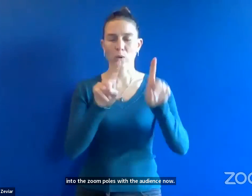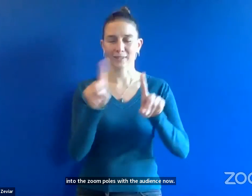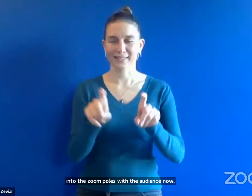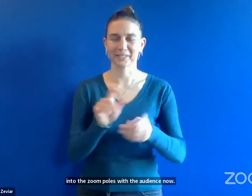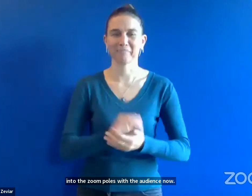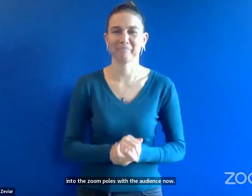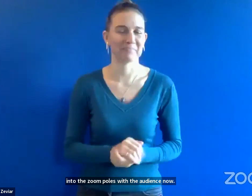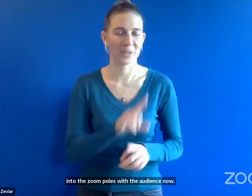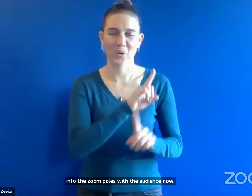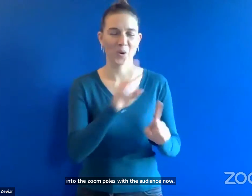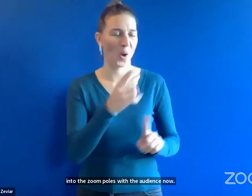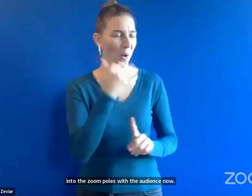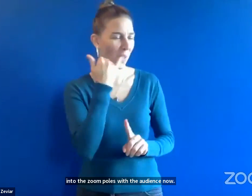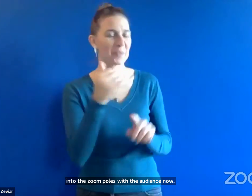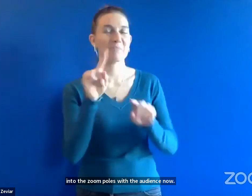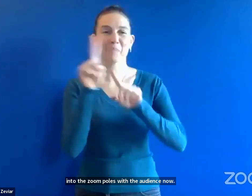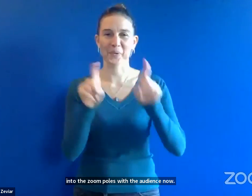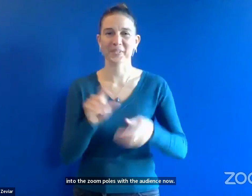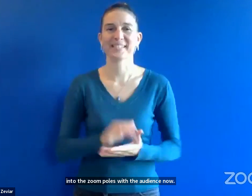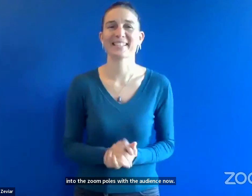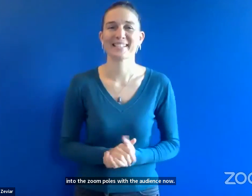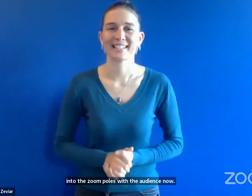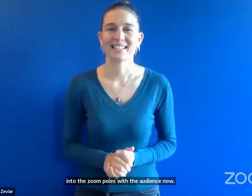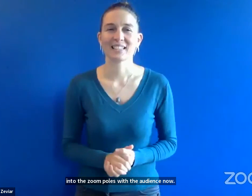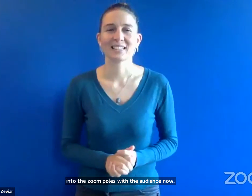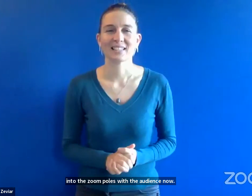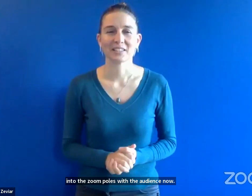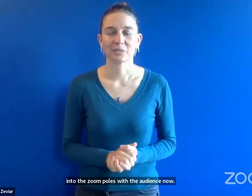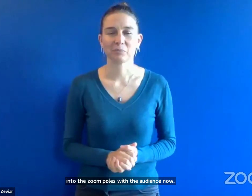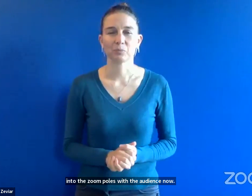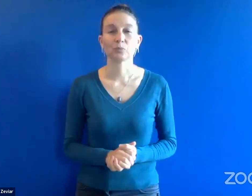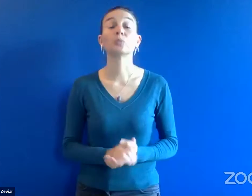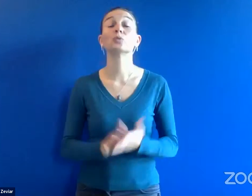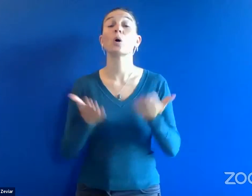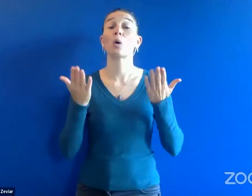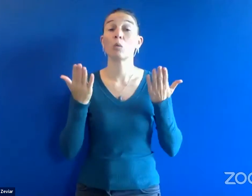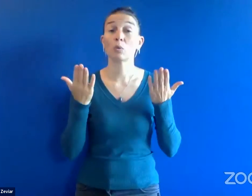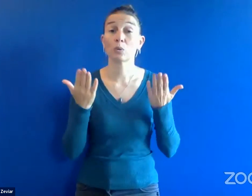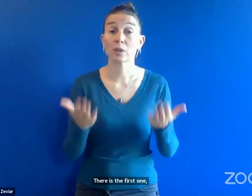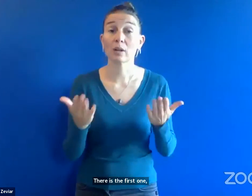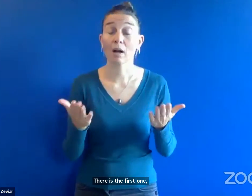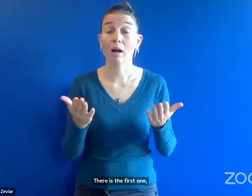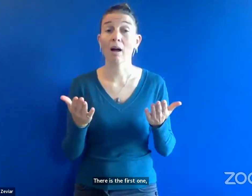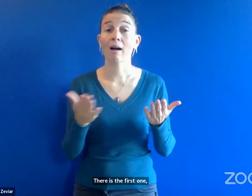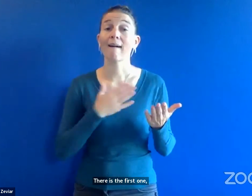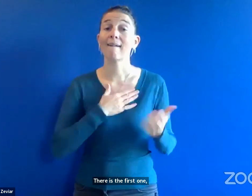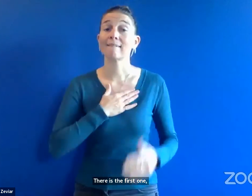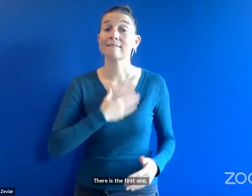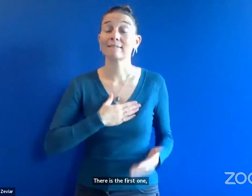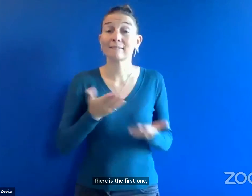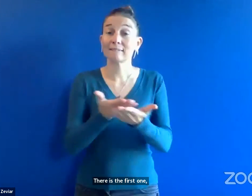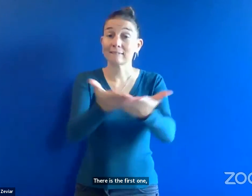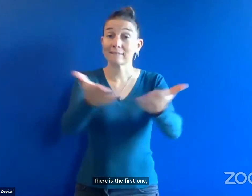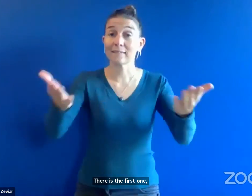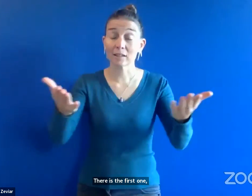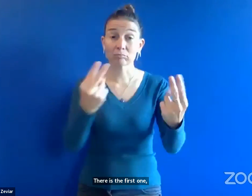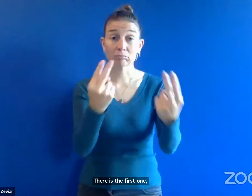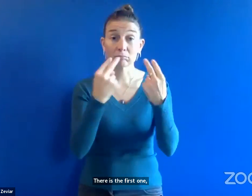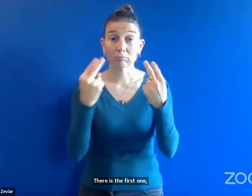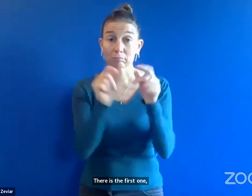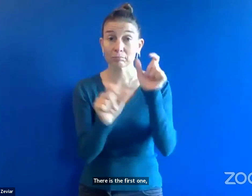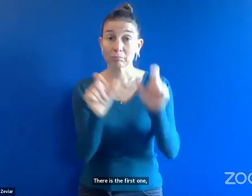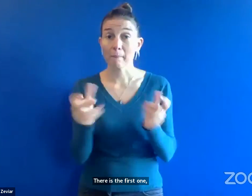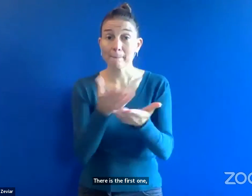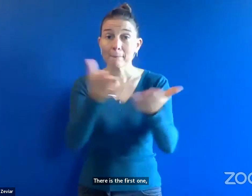Yes, there is the first one. So we would now also like to ask all participants to share